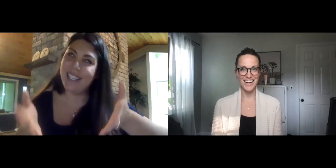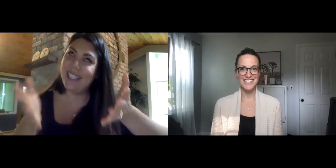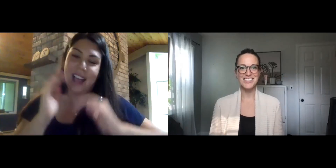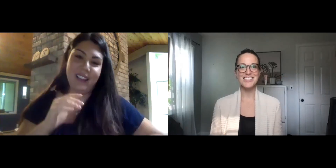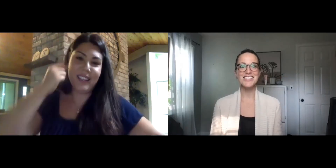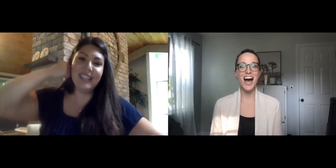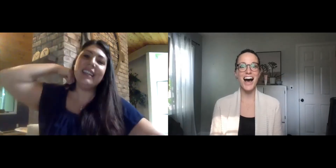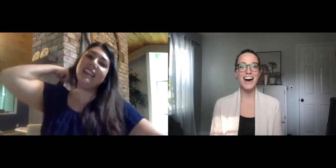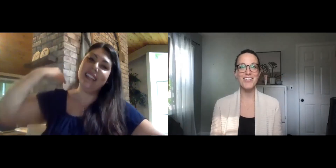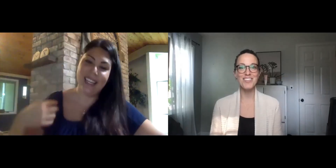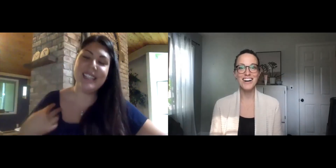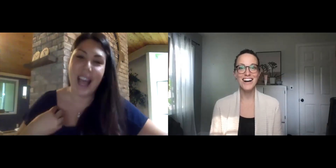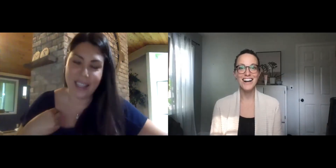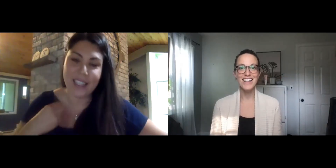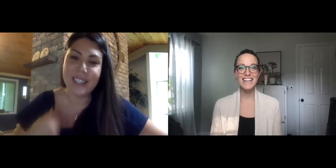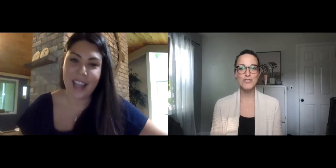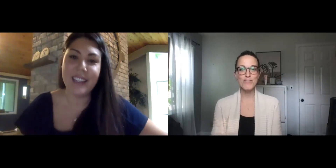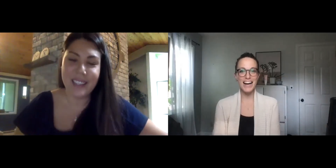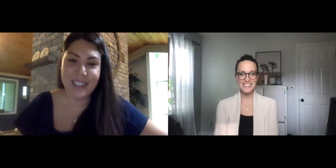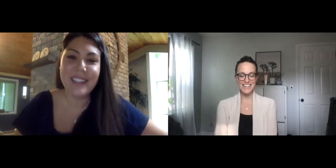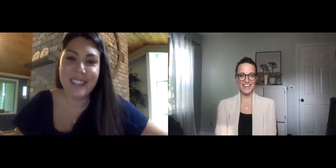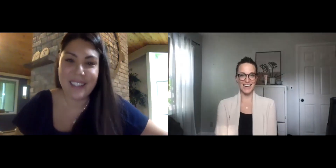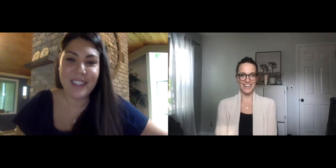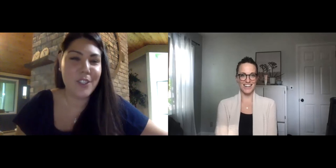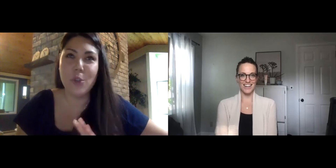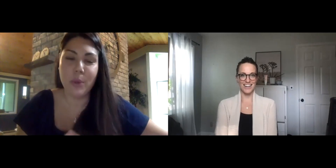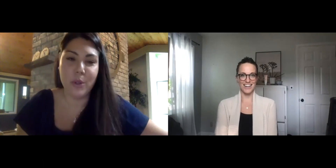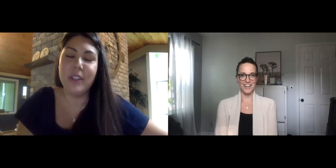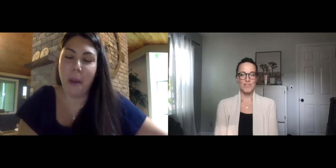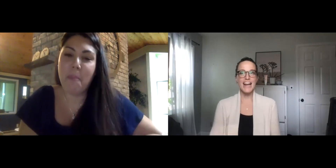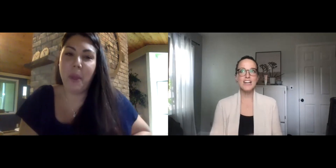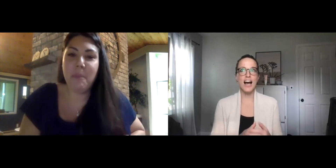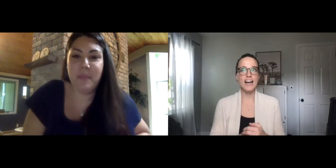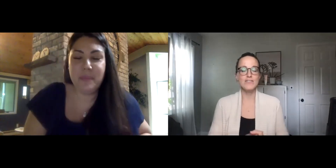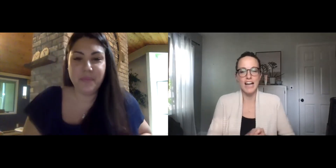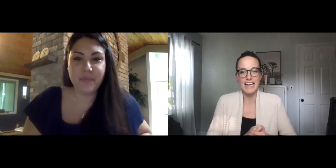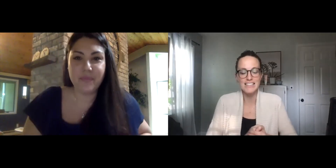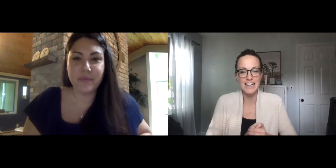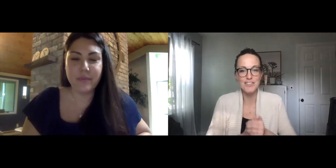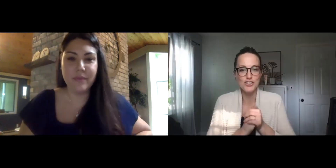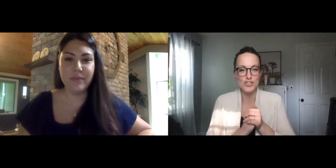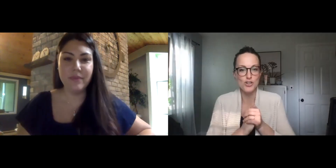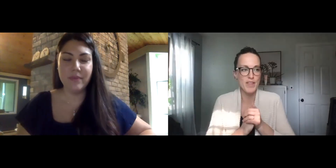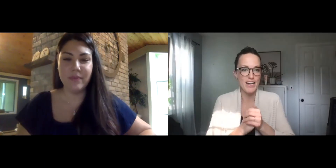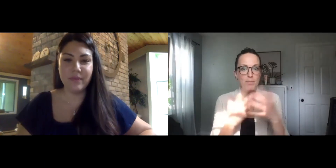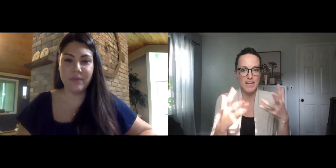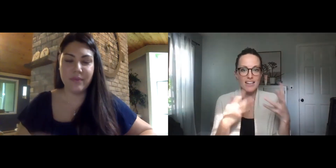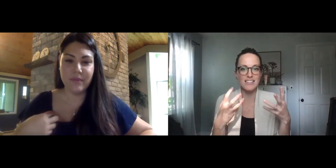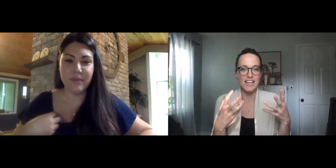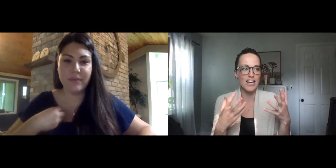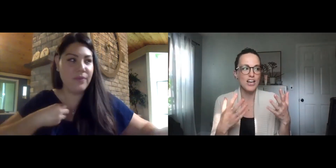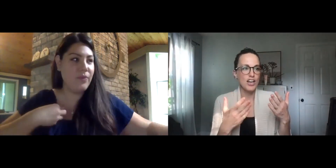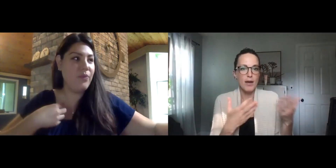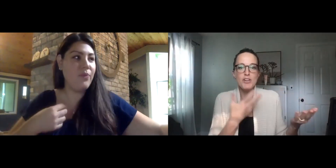Yes, exactly. Stop. Exactly. That's Exactly. fascinating. Super cool. Yeah. And I guess naively just assume that